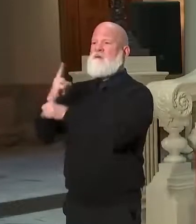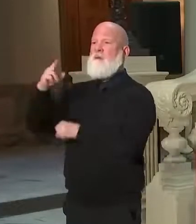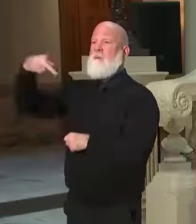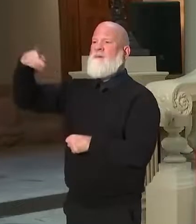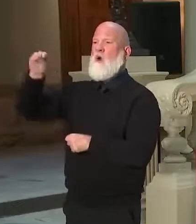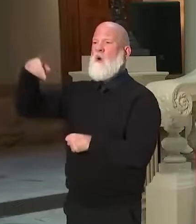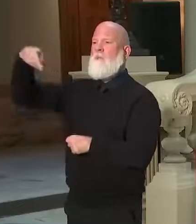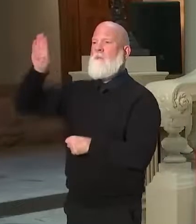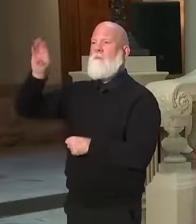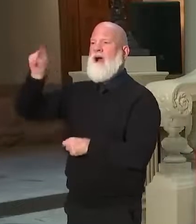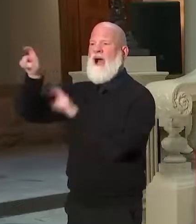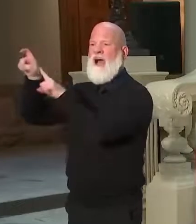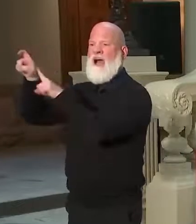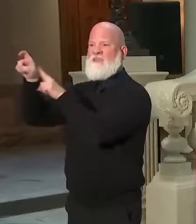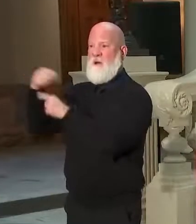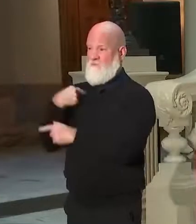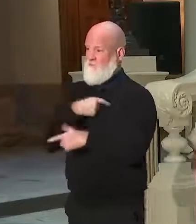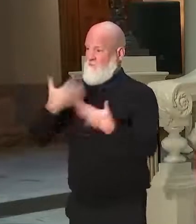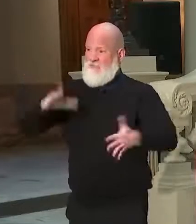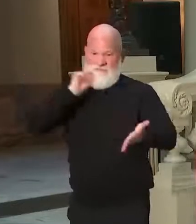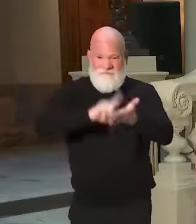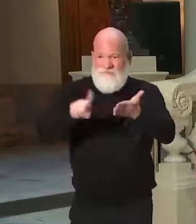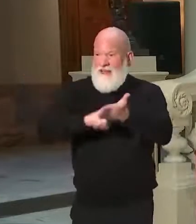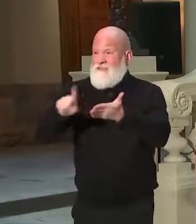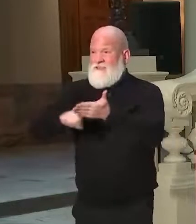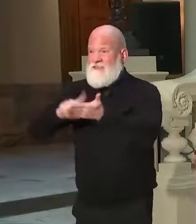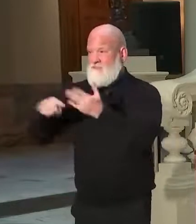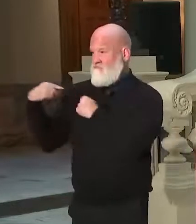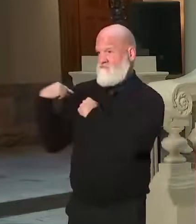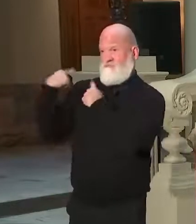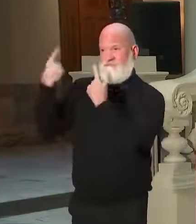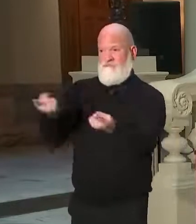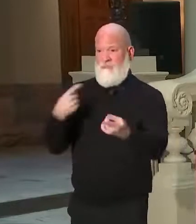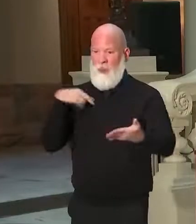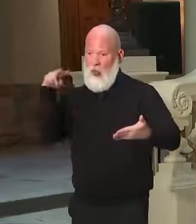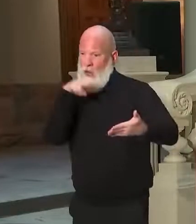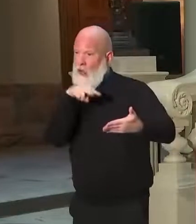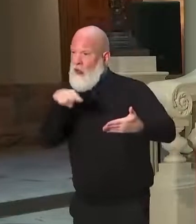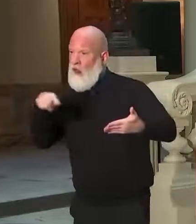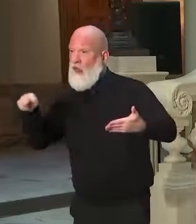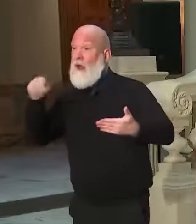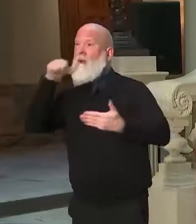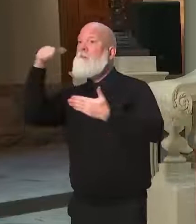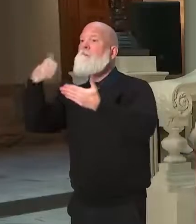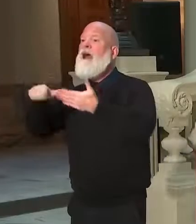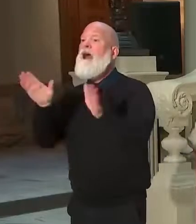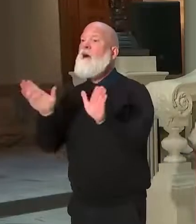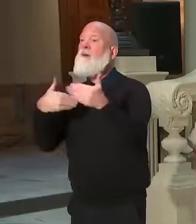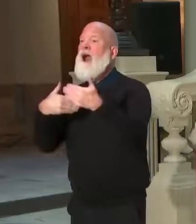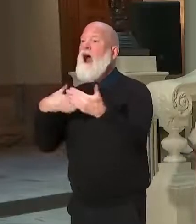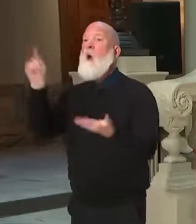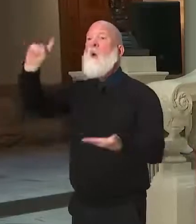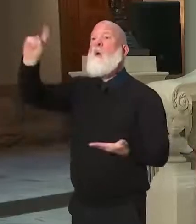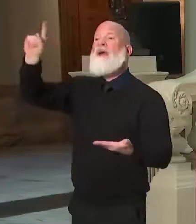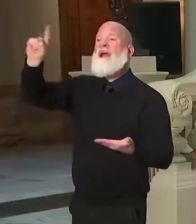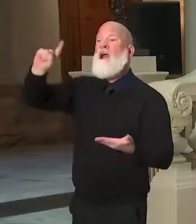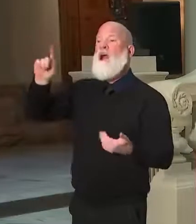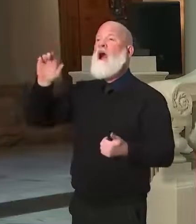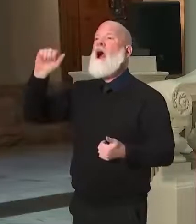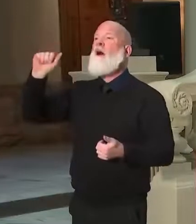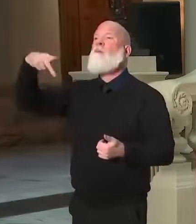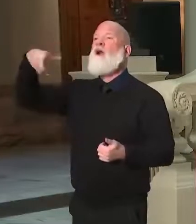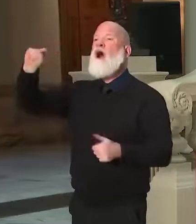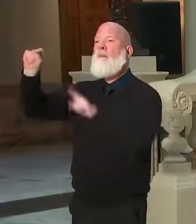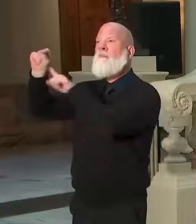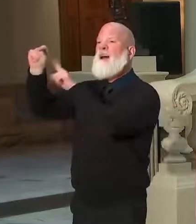far, everyone we've seen has been when there is a mailboxes, et cetera, or something like that, in a multi-family building,